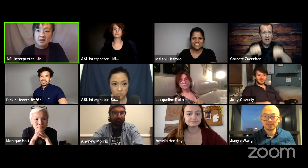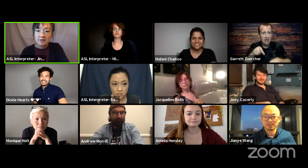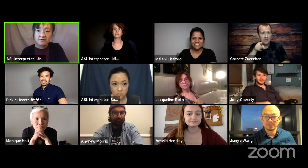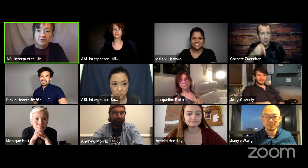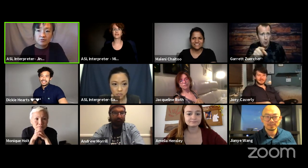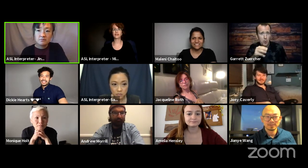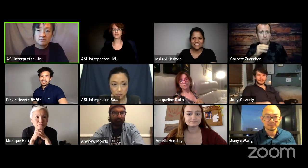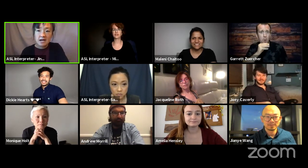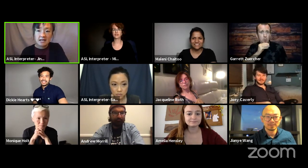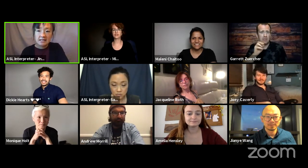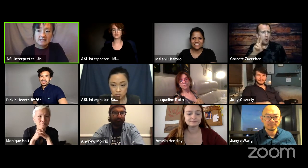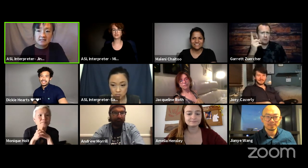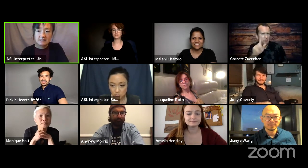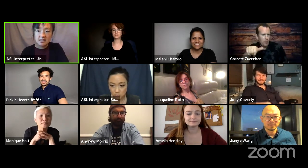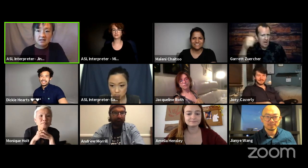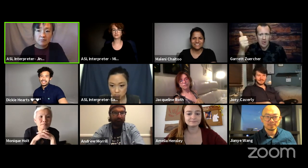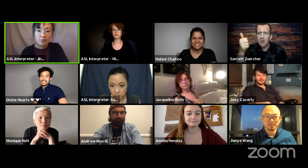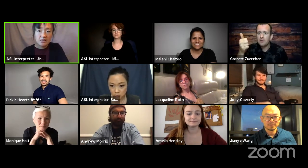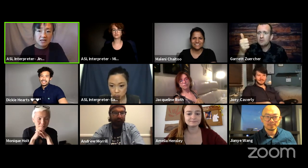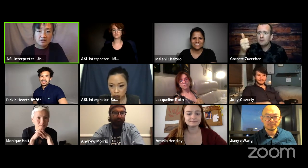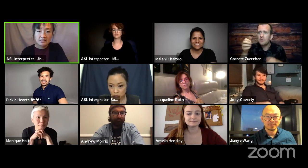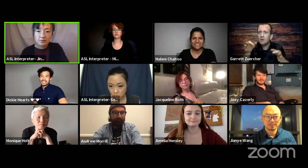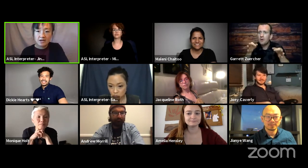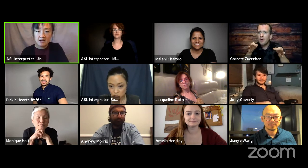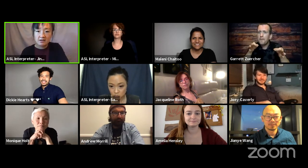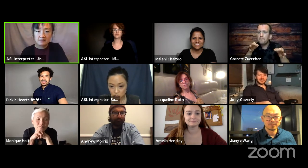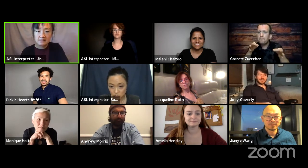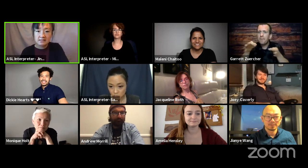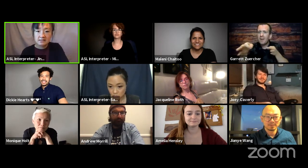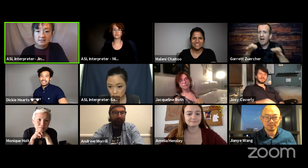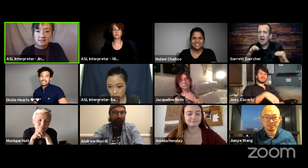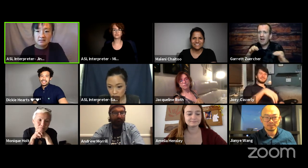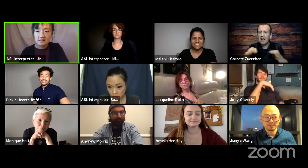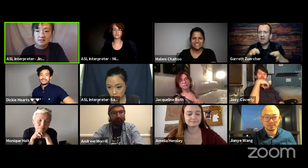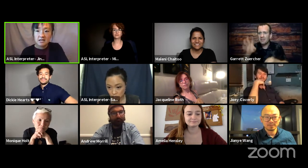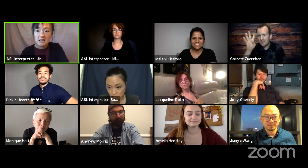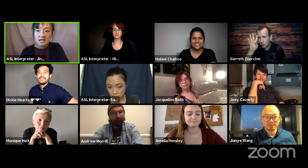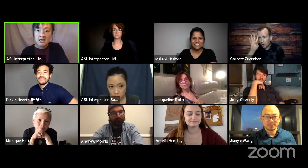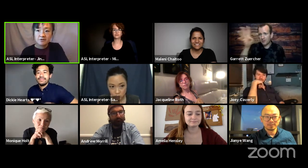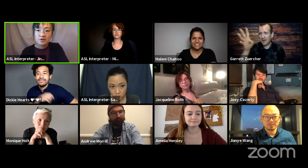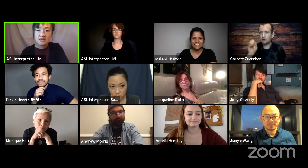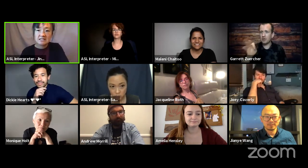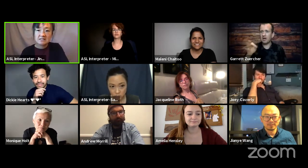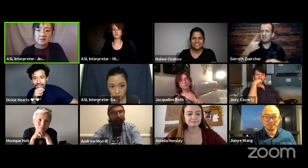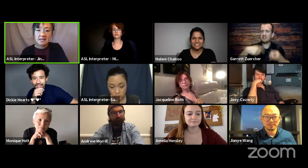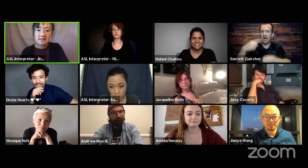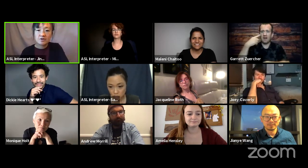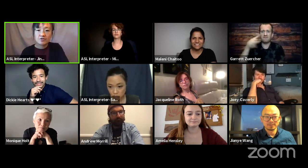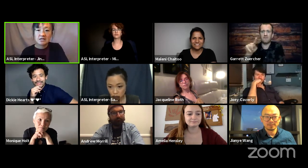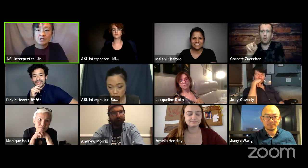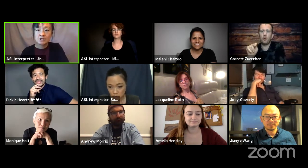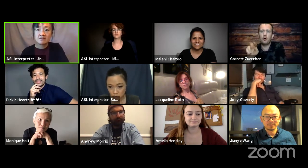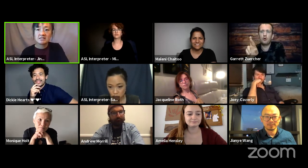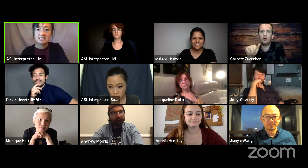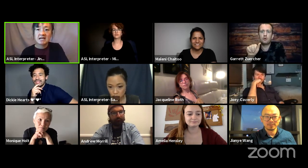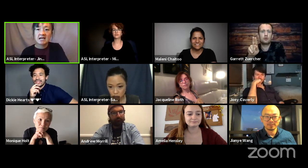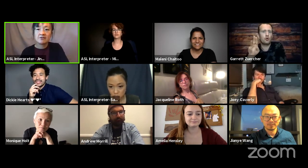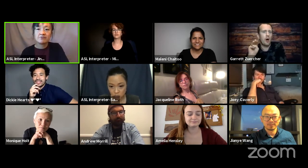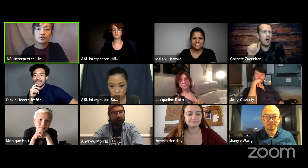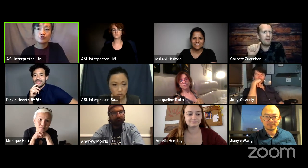if you wouldn't mind, Monique or someone else, if you could explain the creation of the sign for